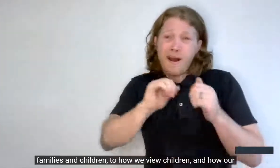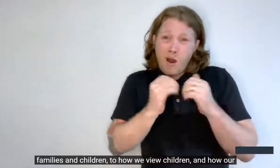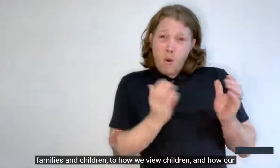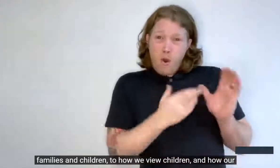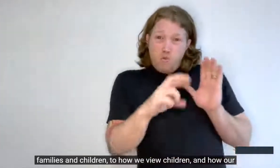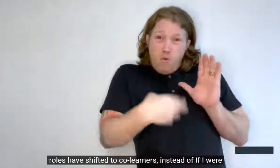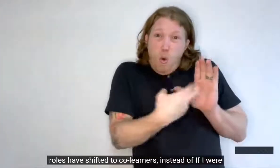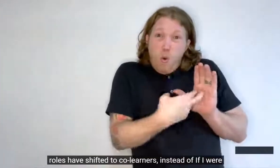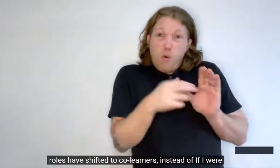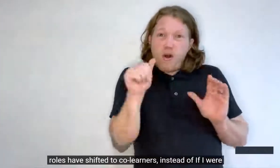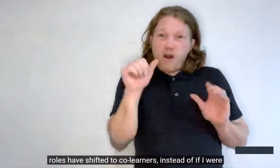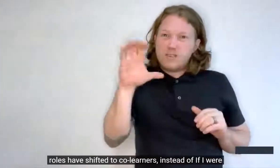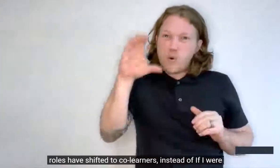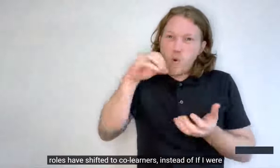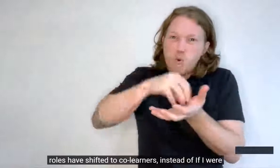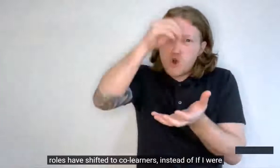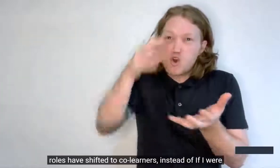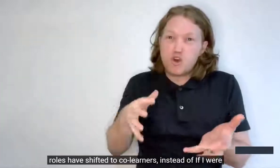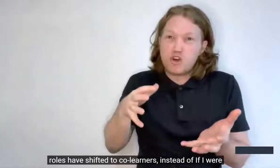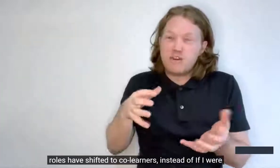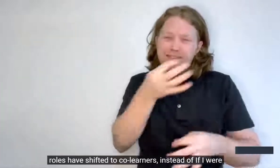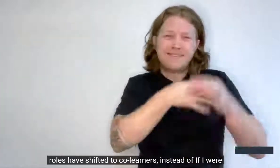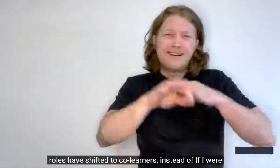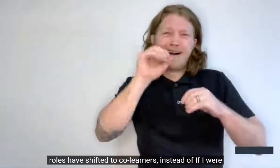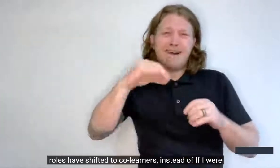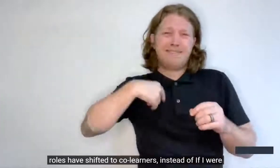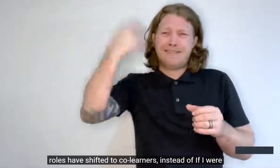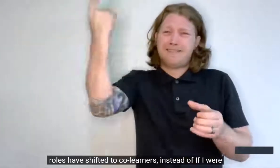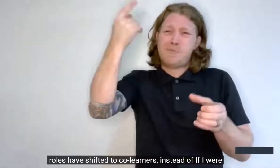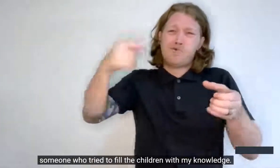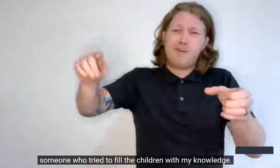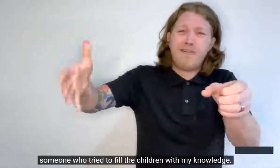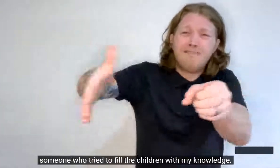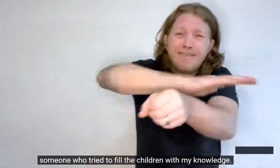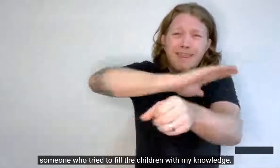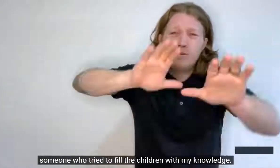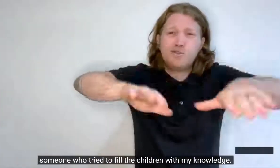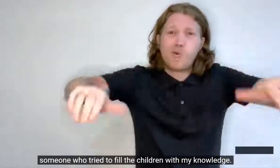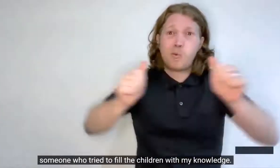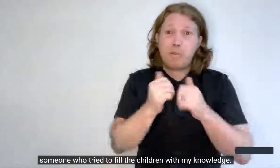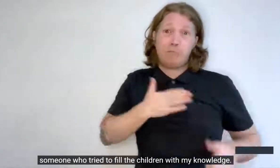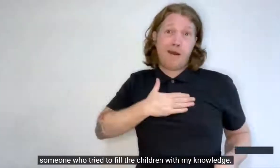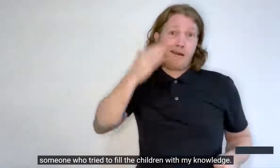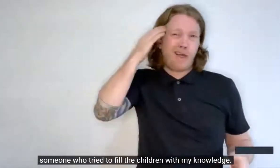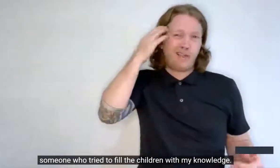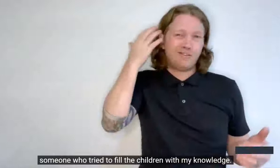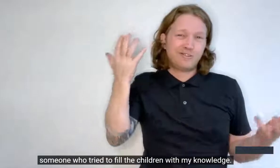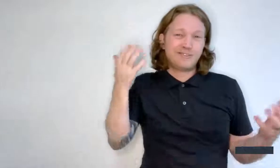children and our role. We've shifted to co-learners. Instead of trying to